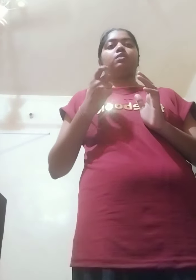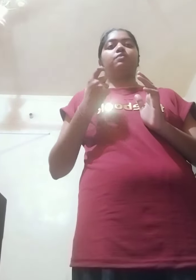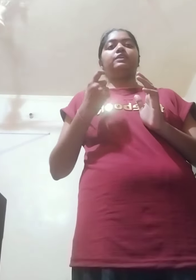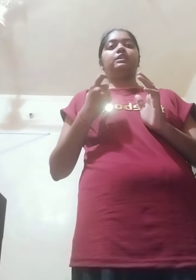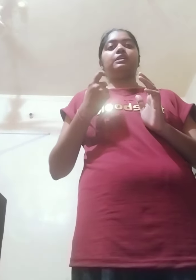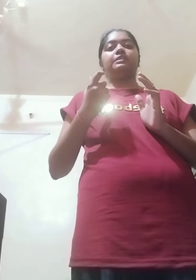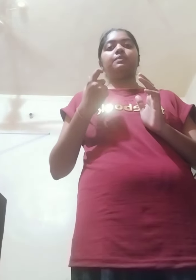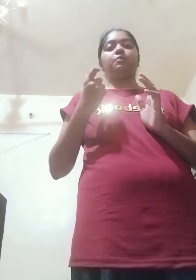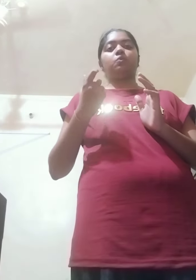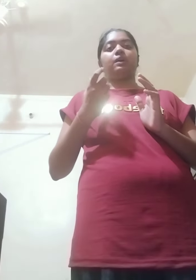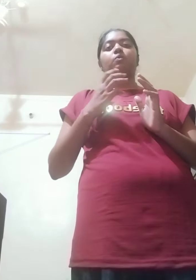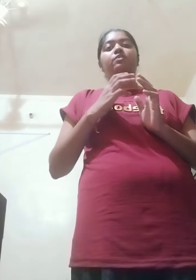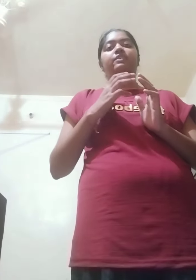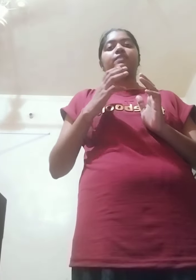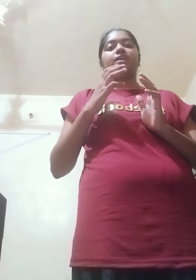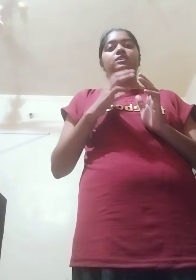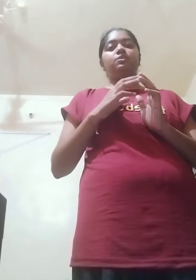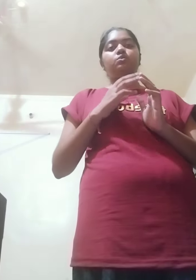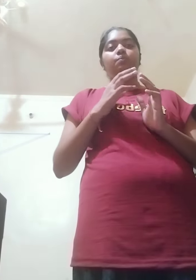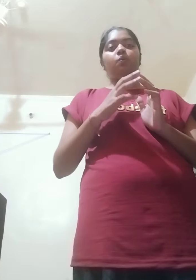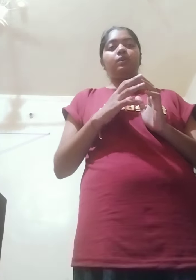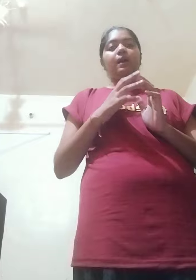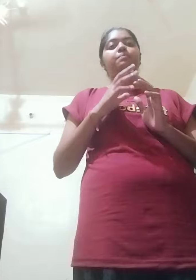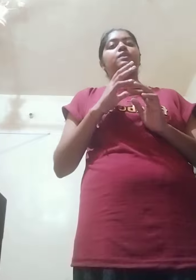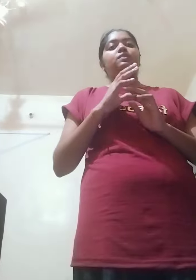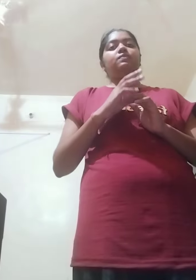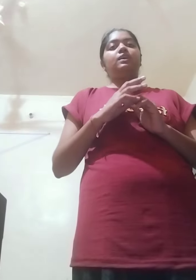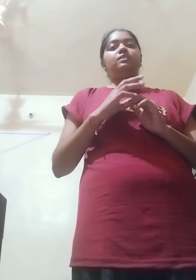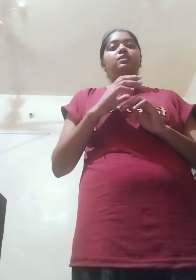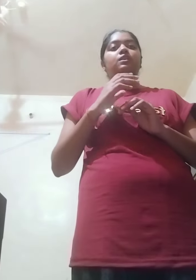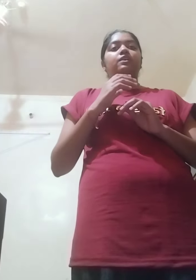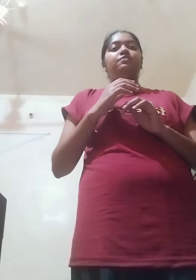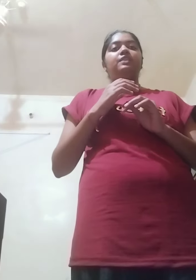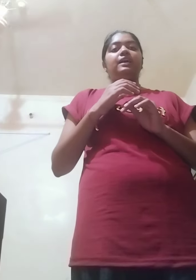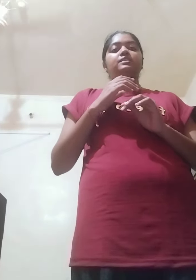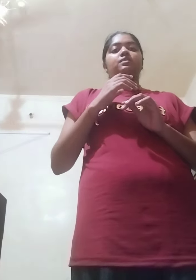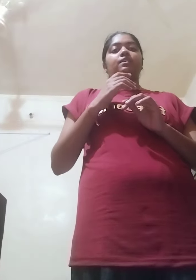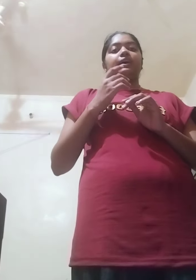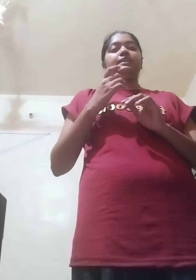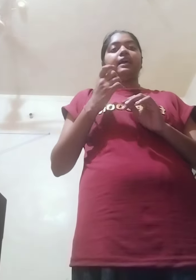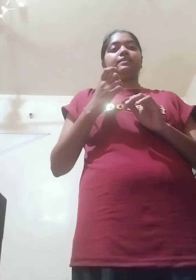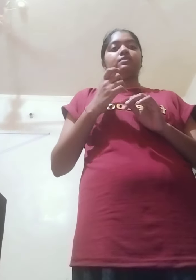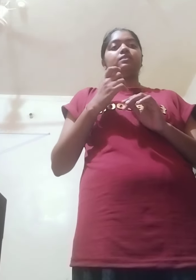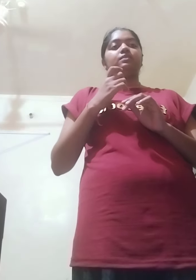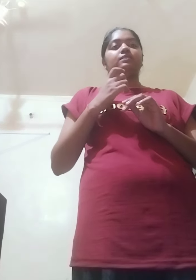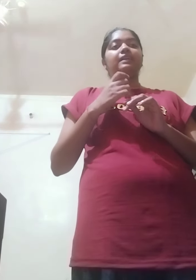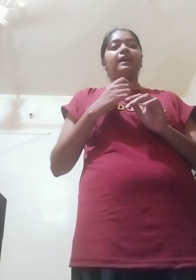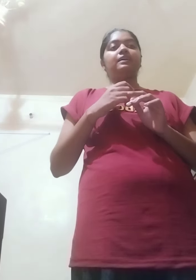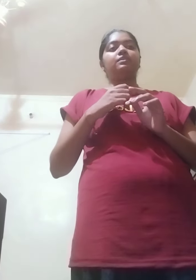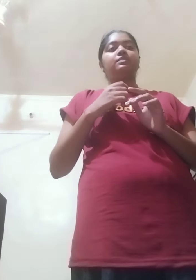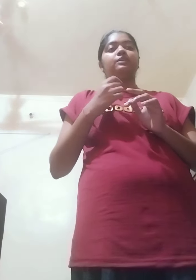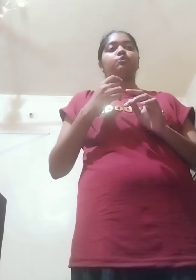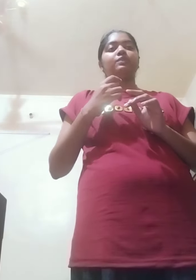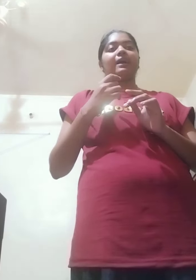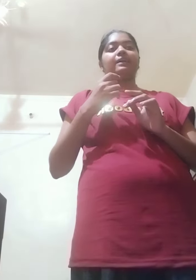we run the program or when we execute the program, then if there is any error that due to that